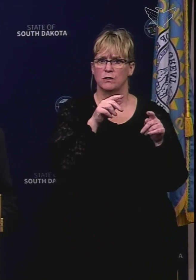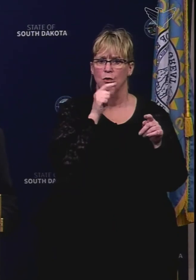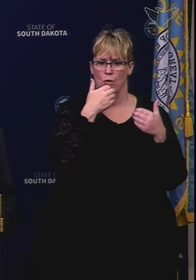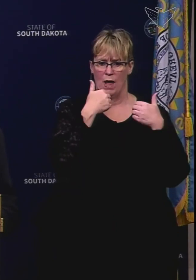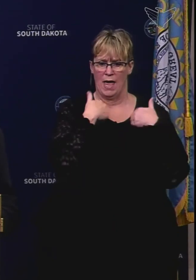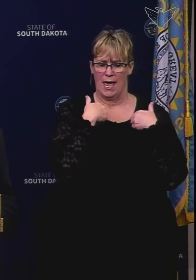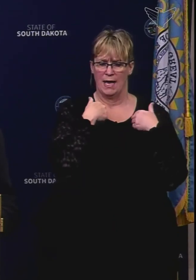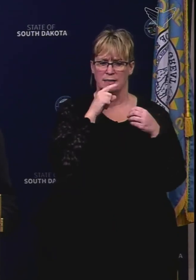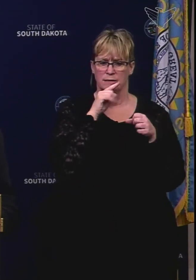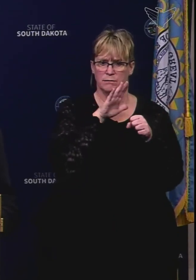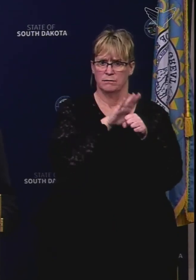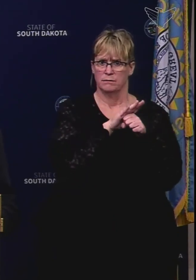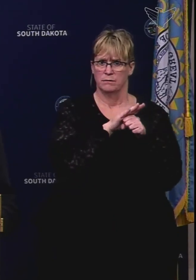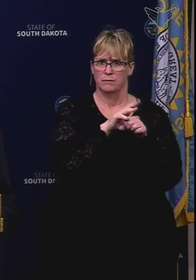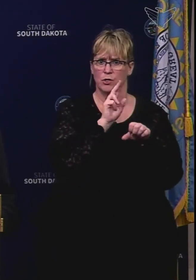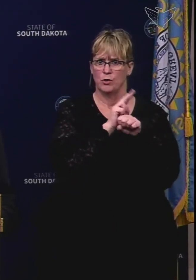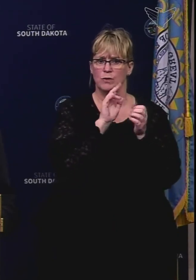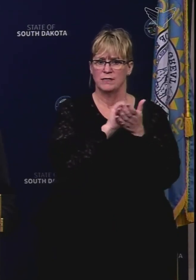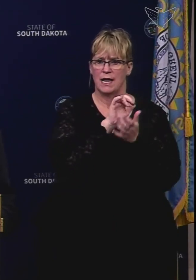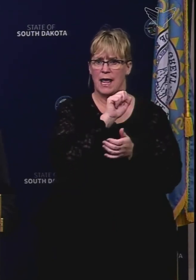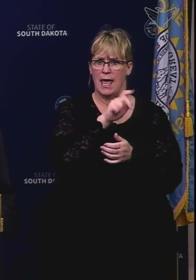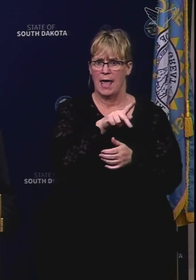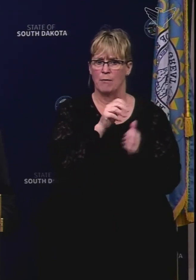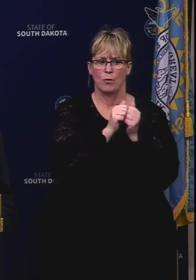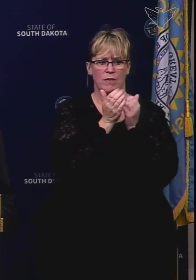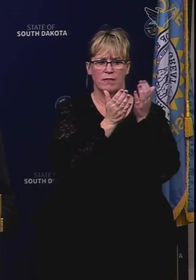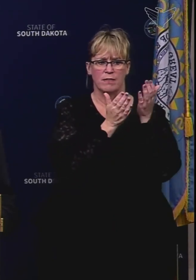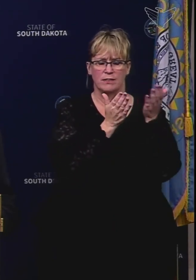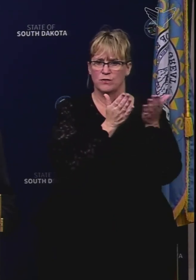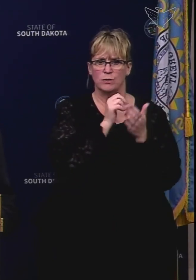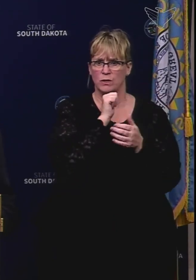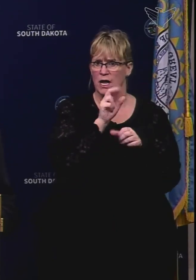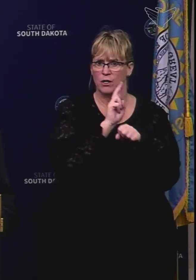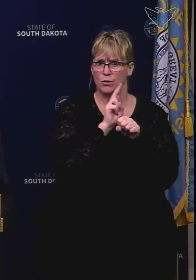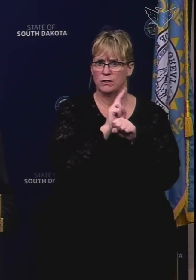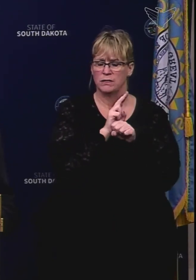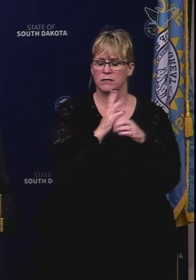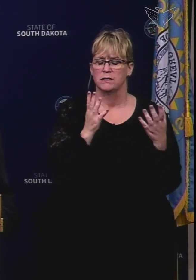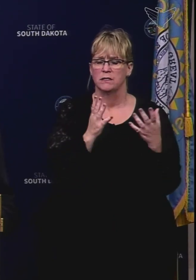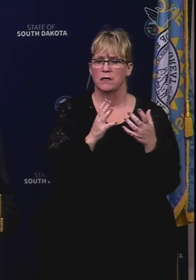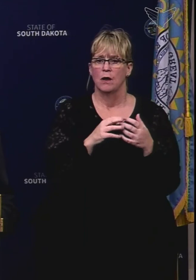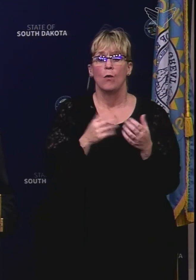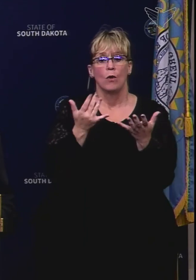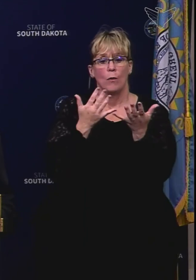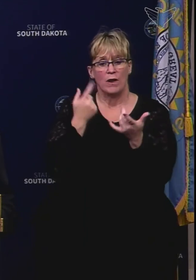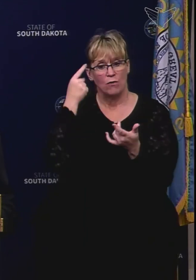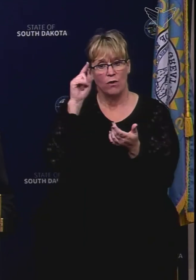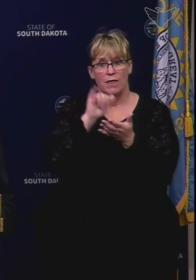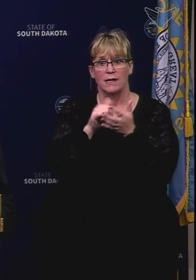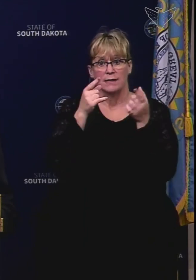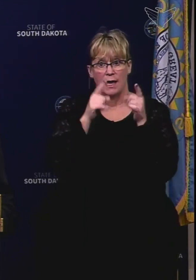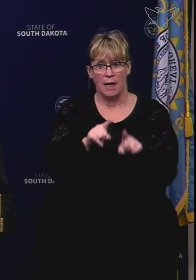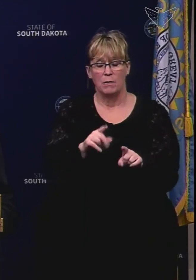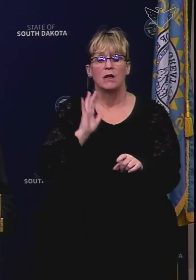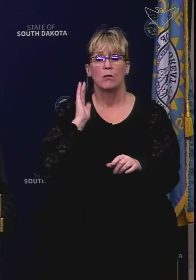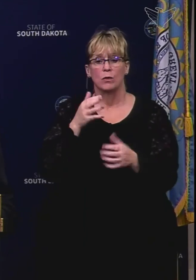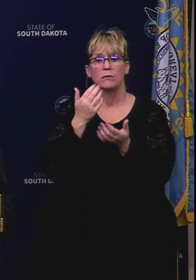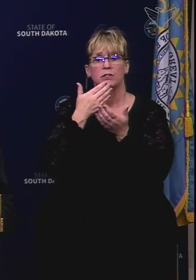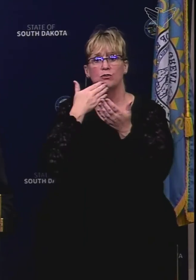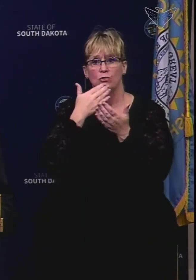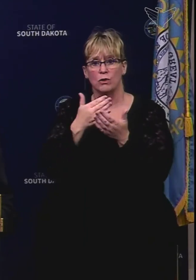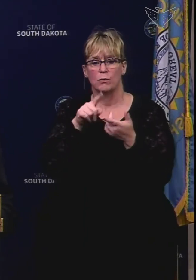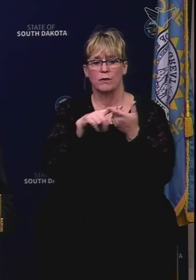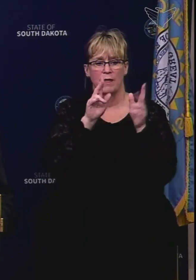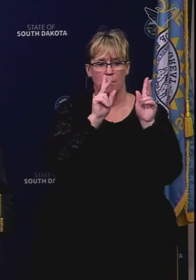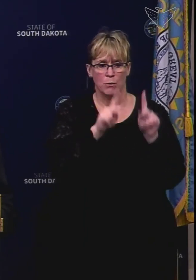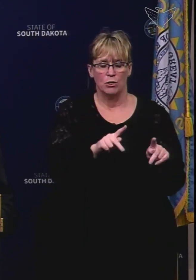that has used the Care-19 app with the location services. And so we're waiting for that to happen. We know it'll be helpful when